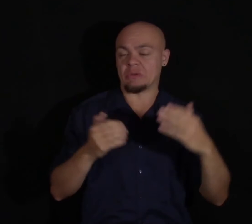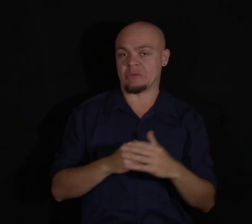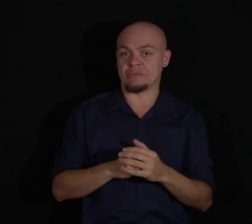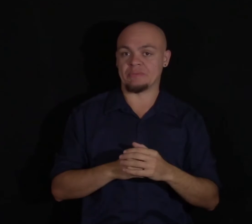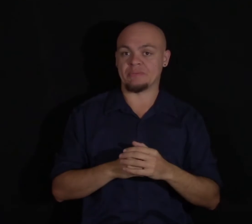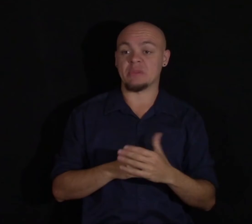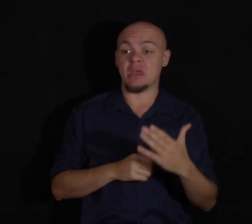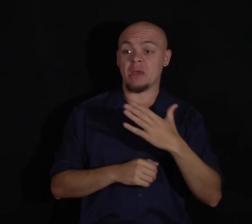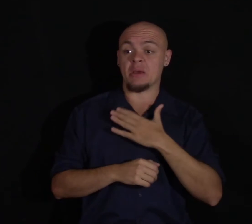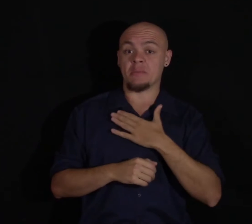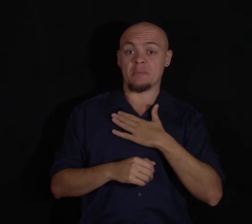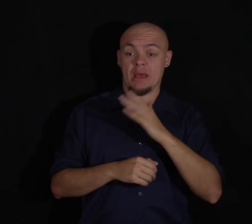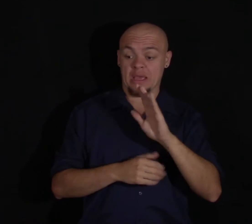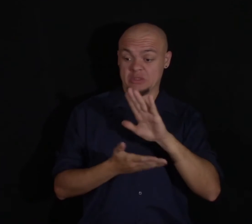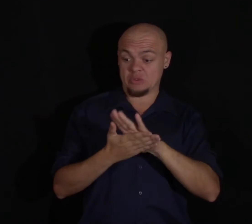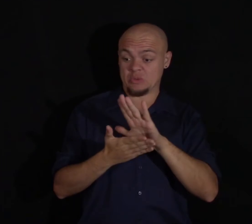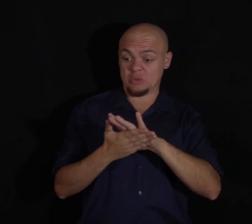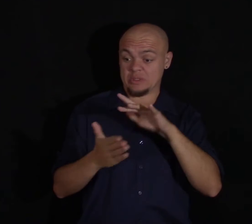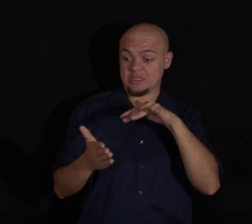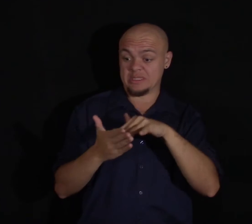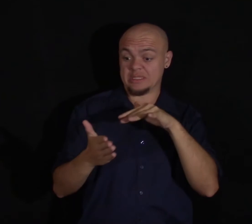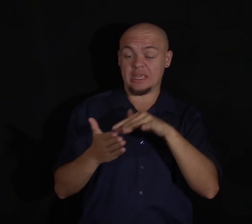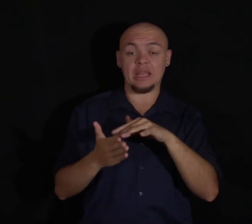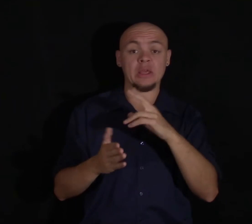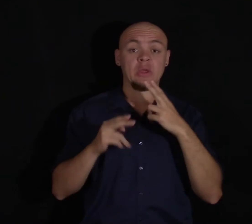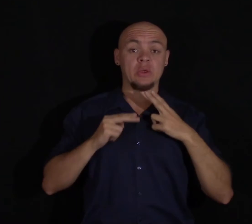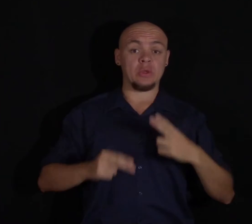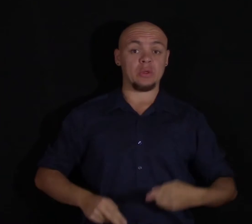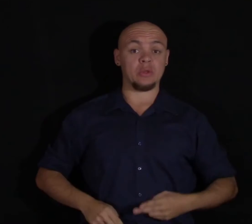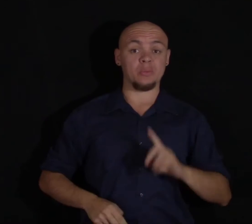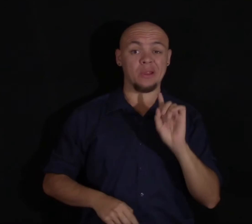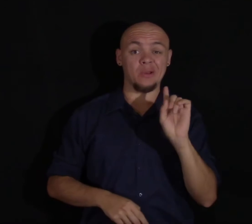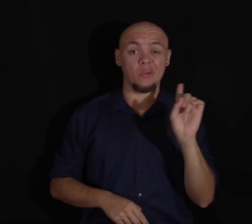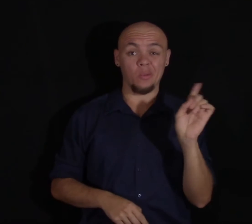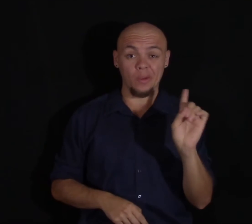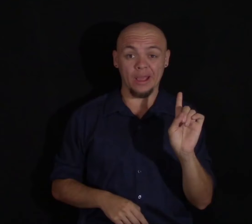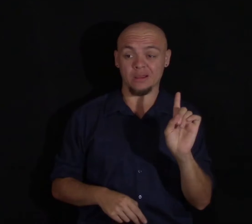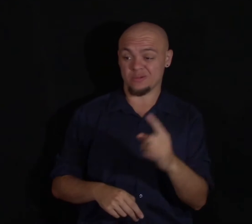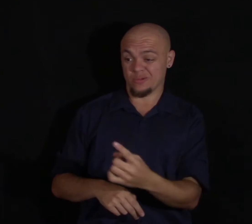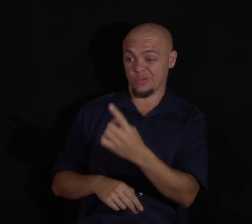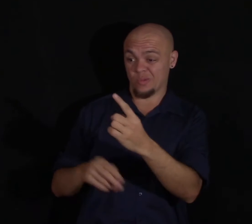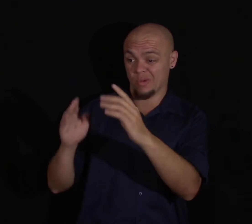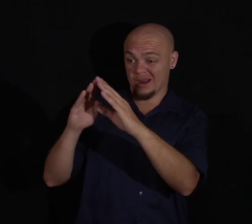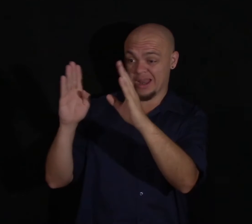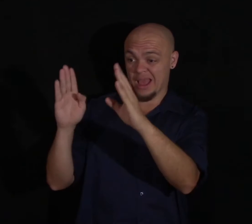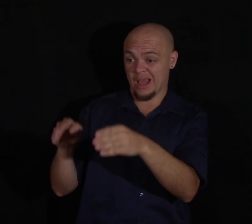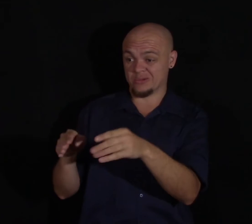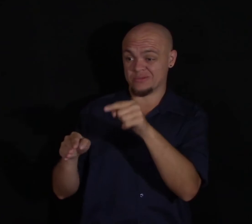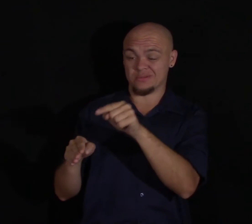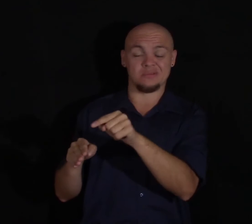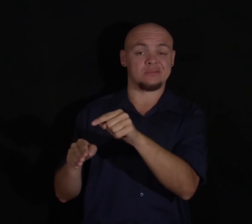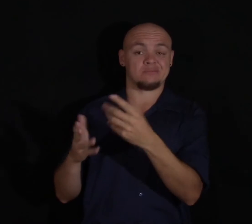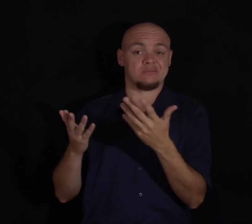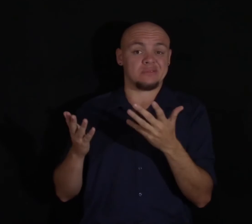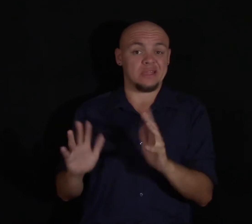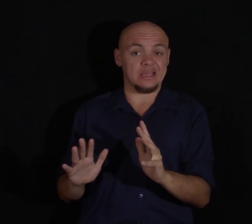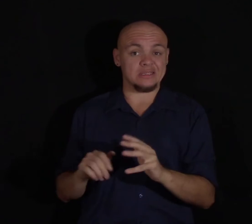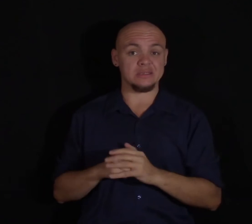school in which I had studied human nature, but this book developed new and mightier scenes of action. I read